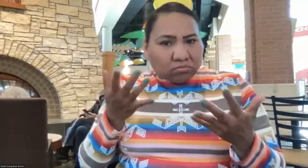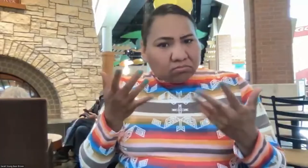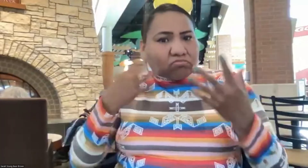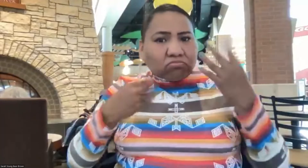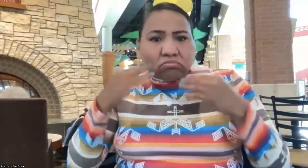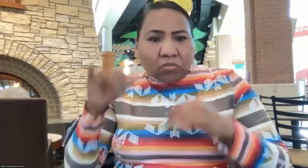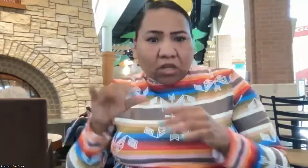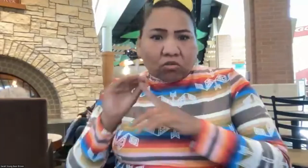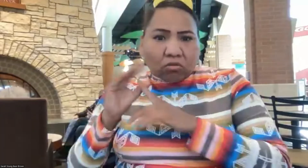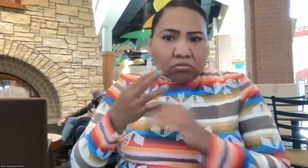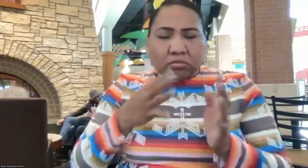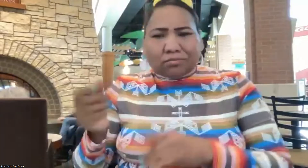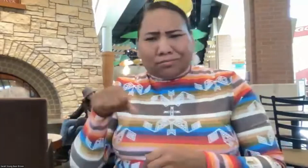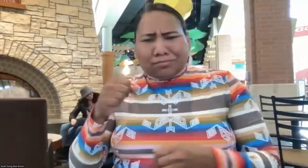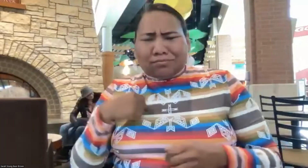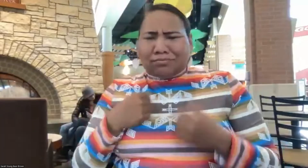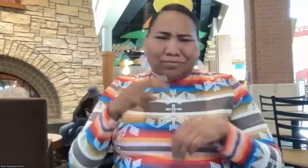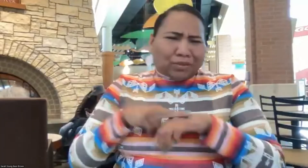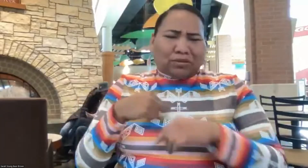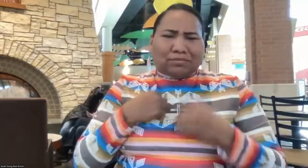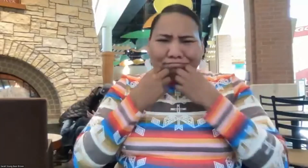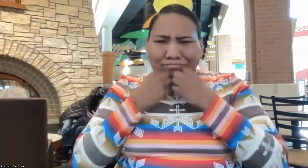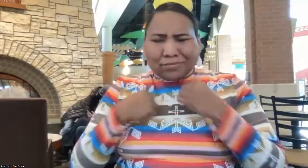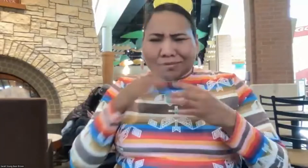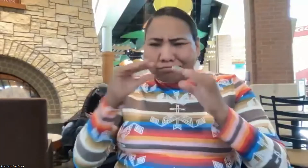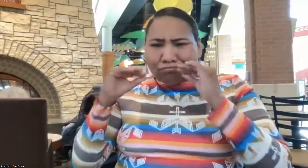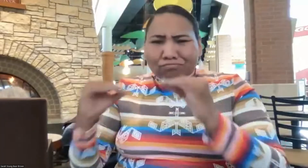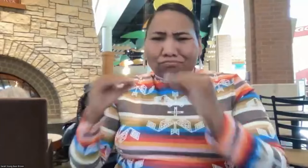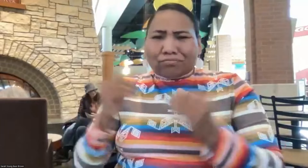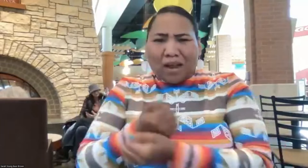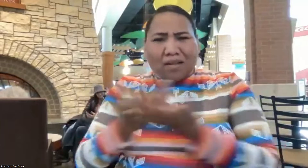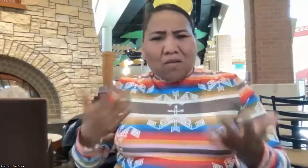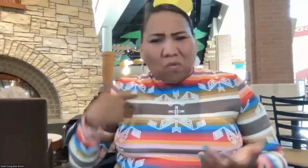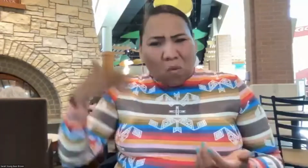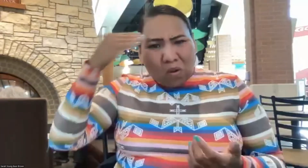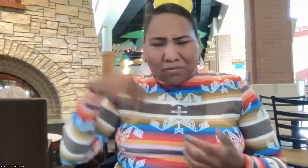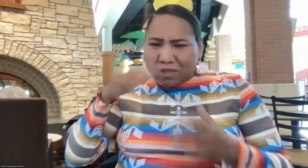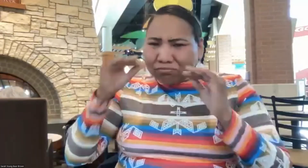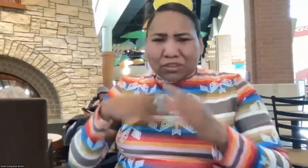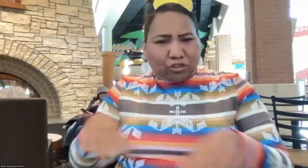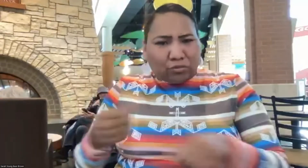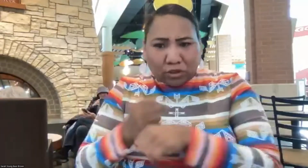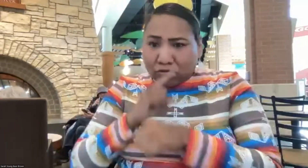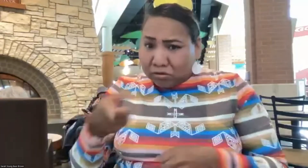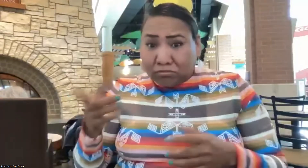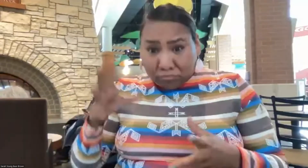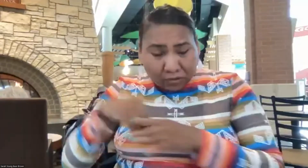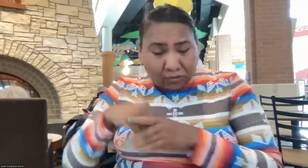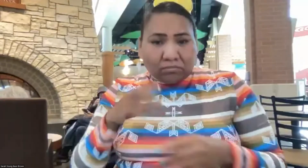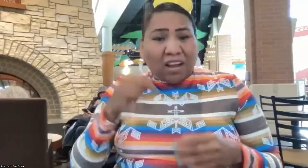Now, as a mother of 2 children, I want to share those treasured experiences with my children so that they can carry on